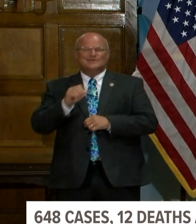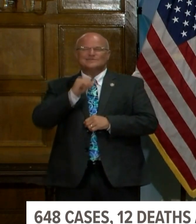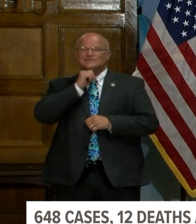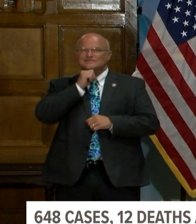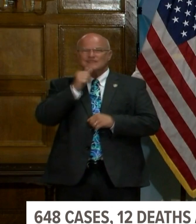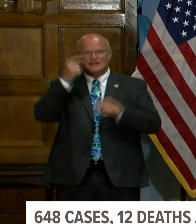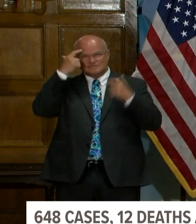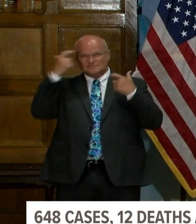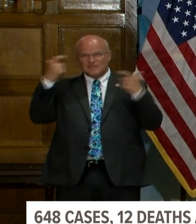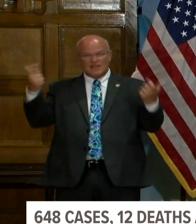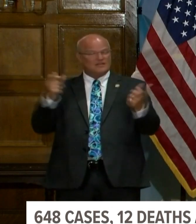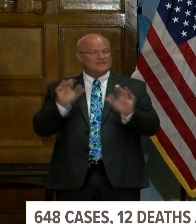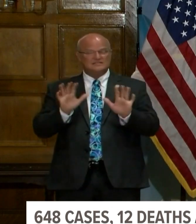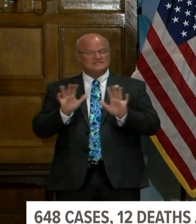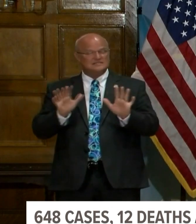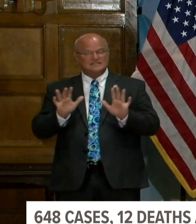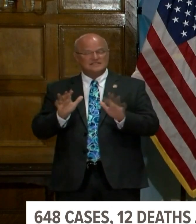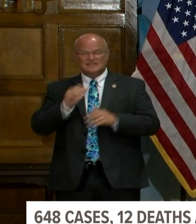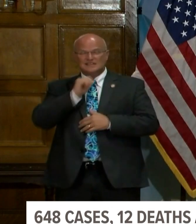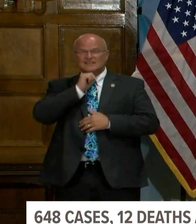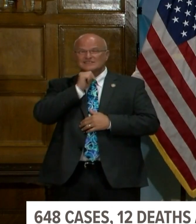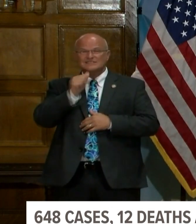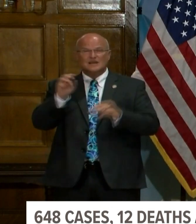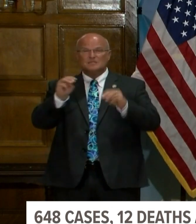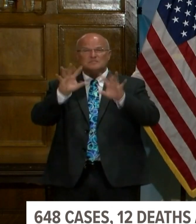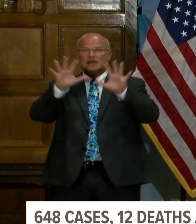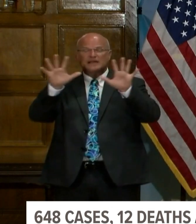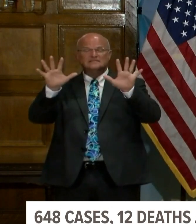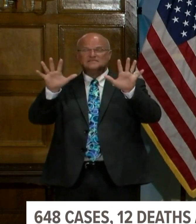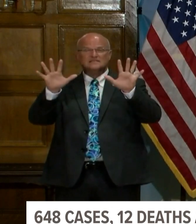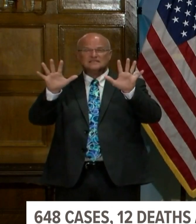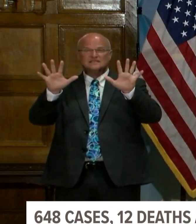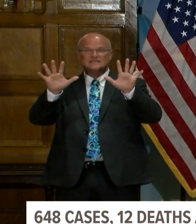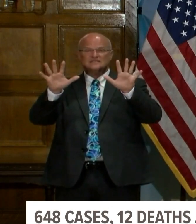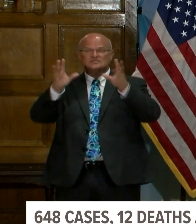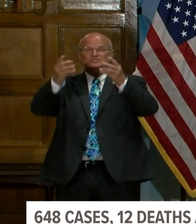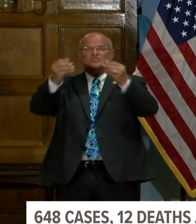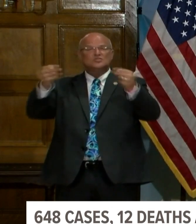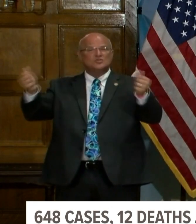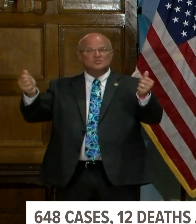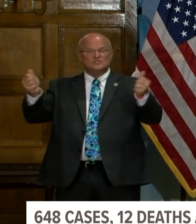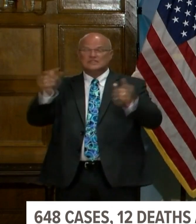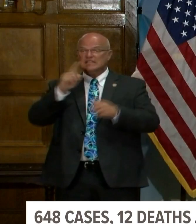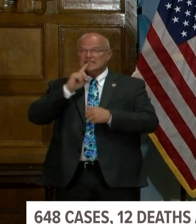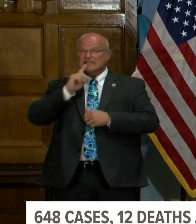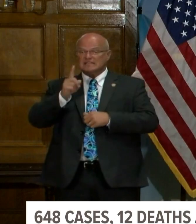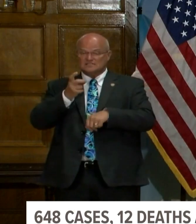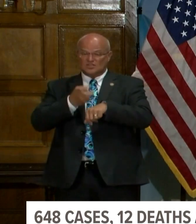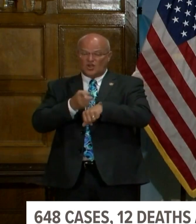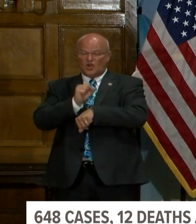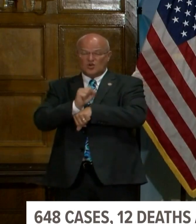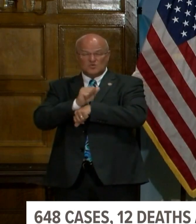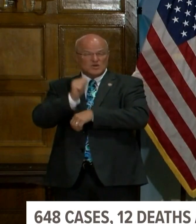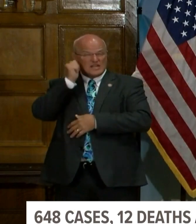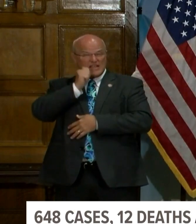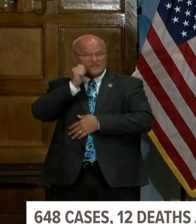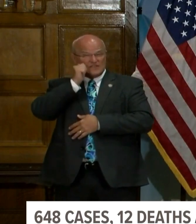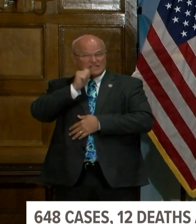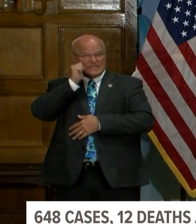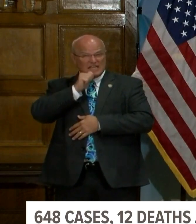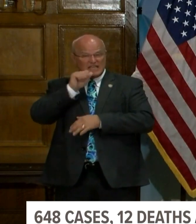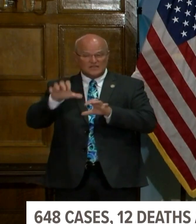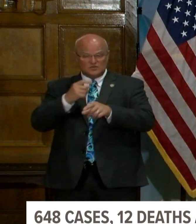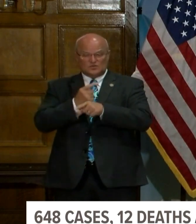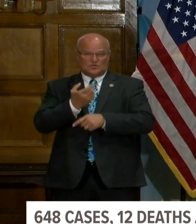any arrogance here. There's not any magical solution. It is just simply hard work every day and